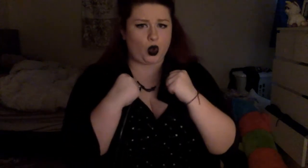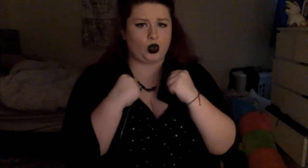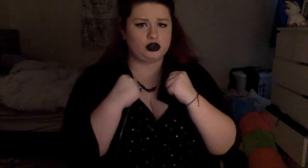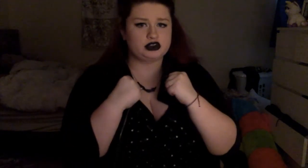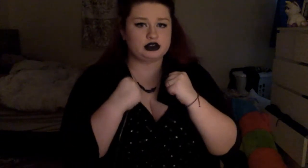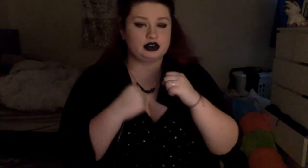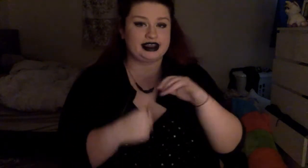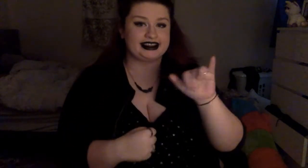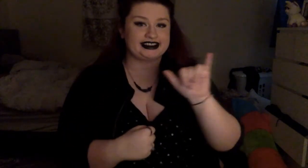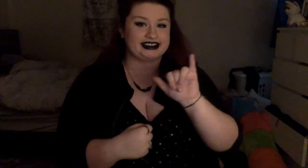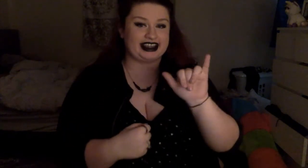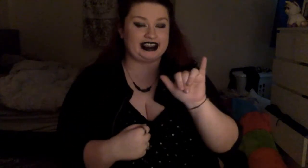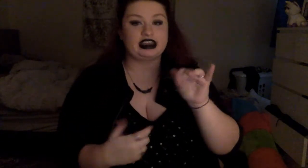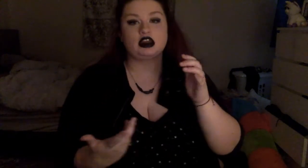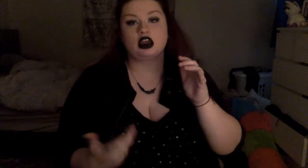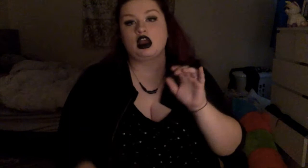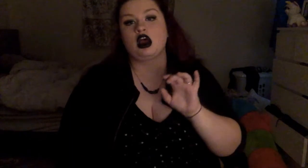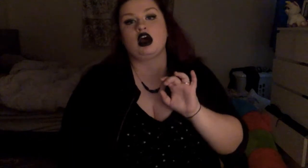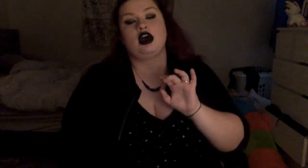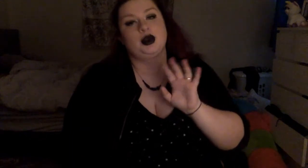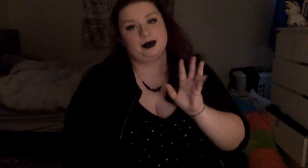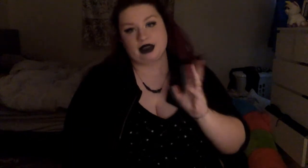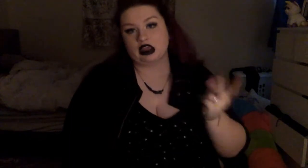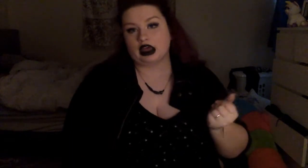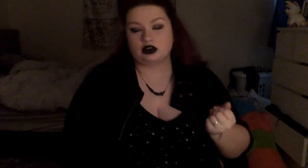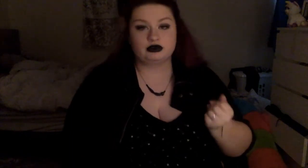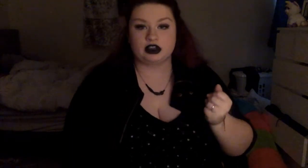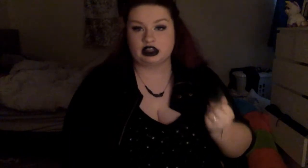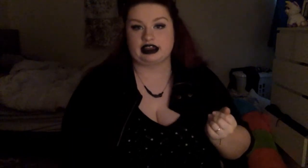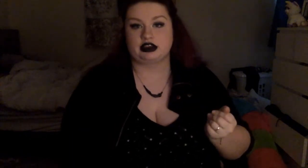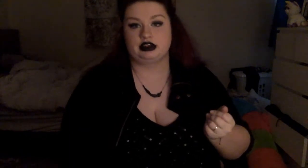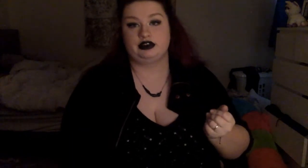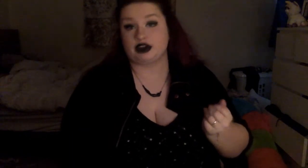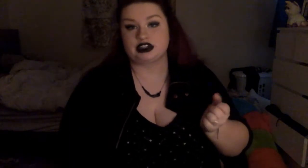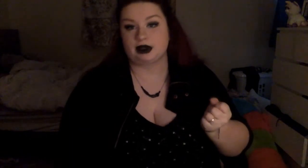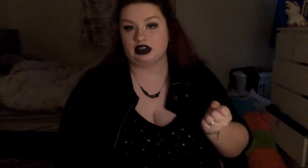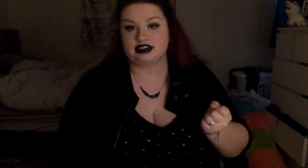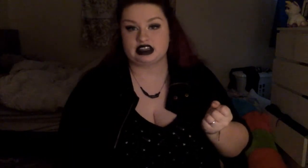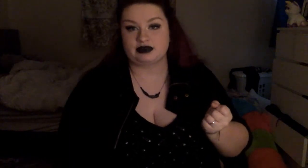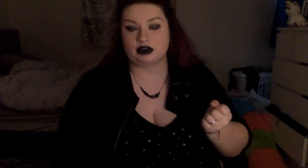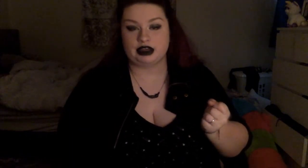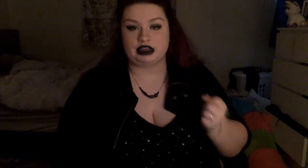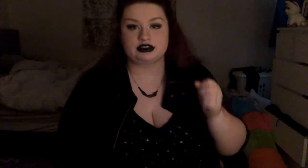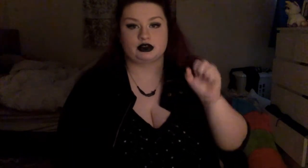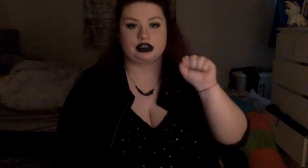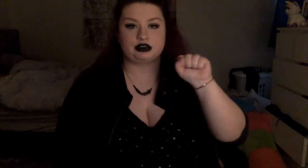cold, like I don't feel like fingerspelling Steve McQueen, so I do